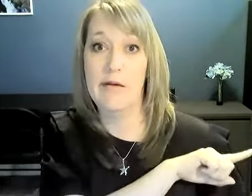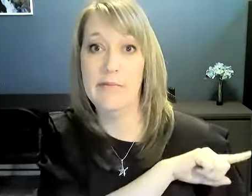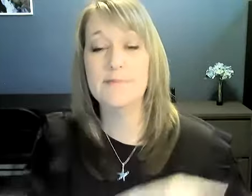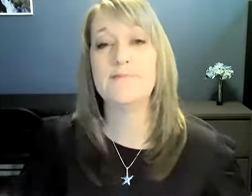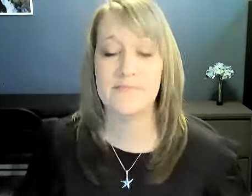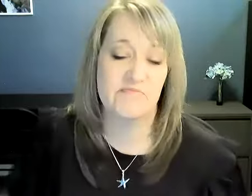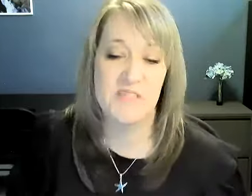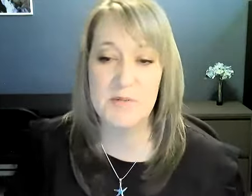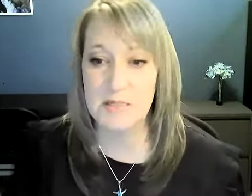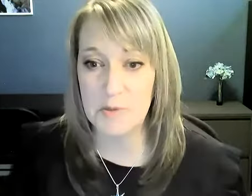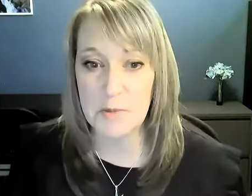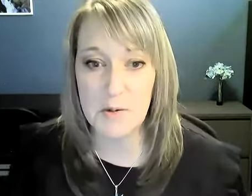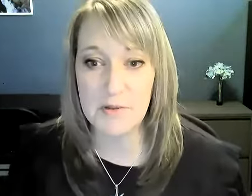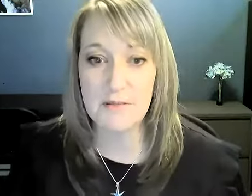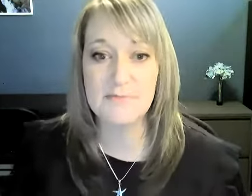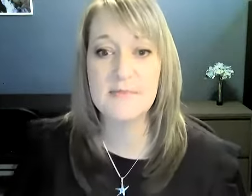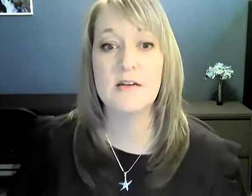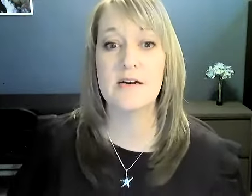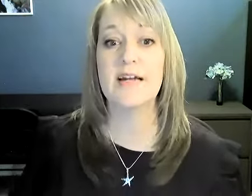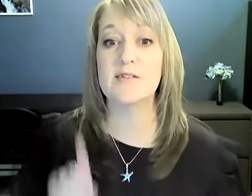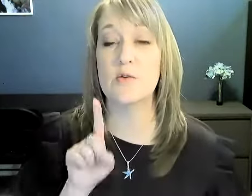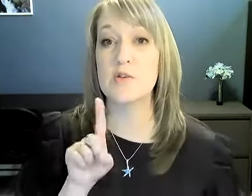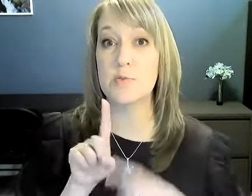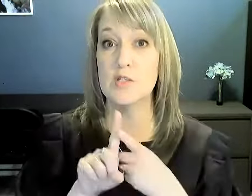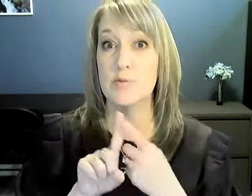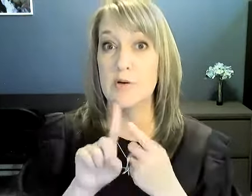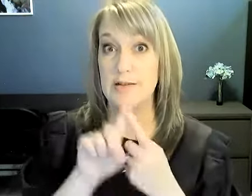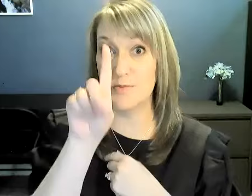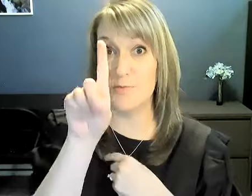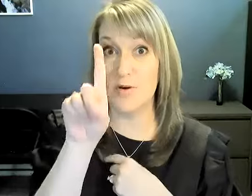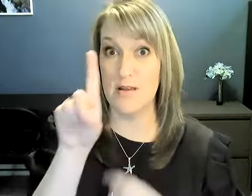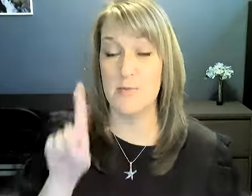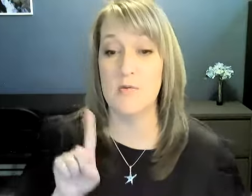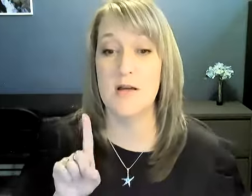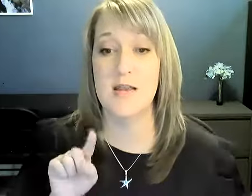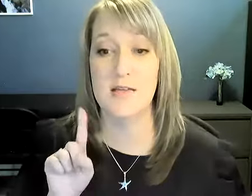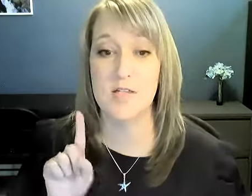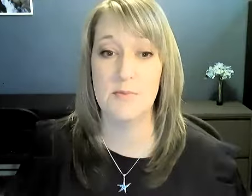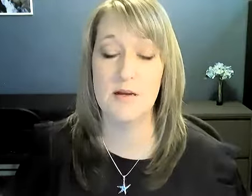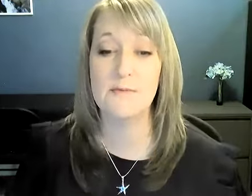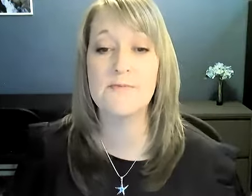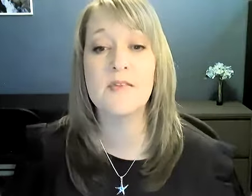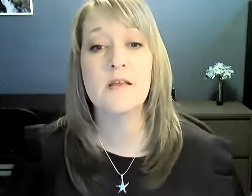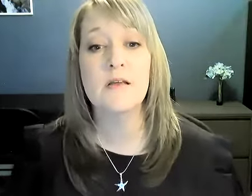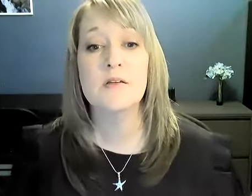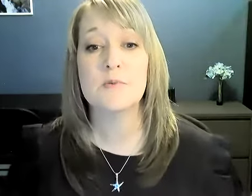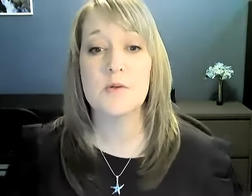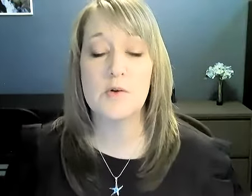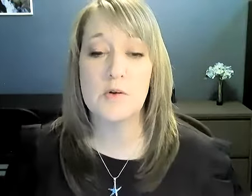them, depends on where you want to put them. All right, so those are the personal pronouns. Remember the number one hand shape there. So we're going